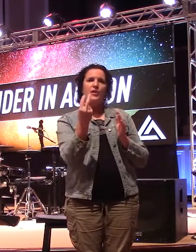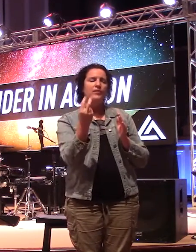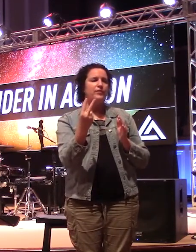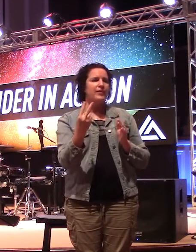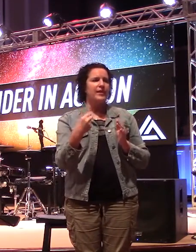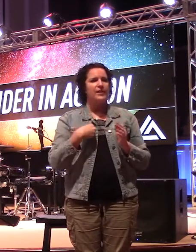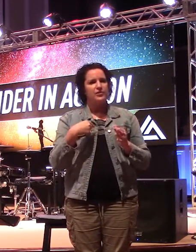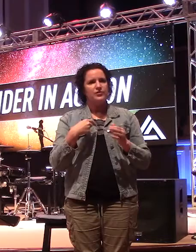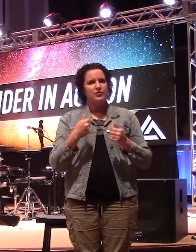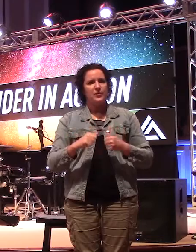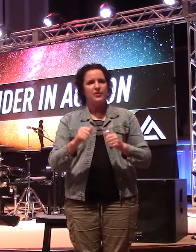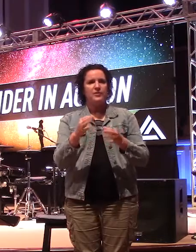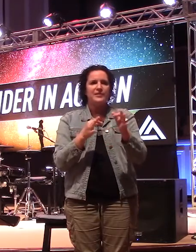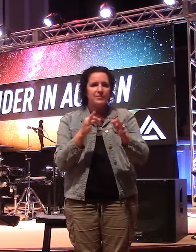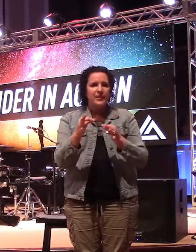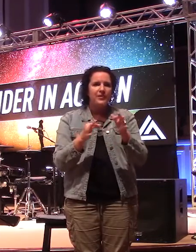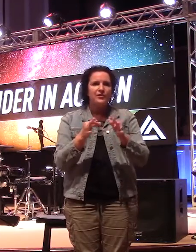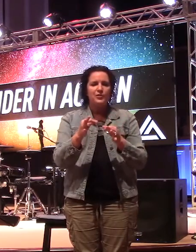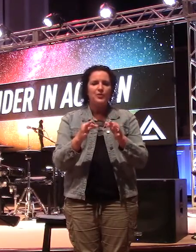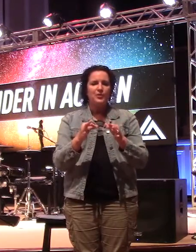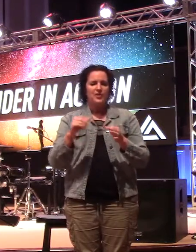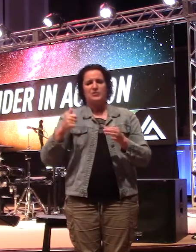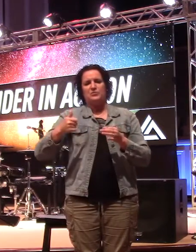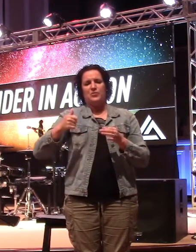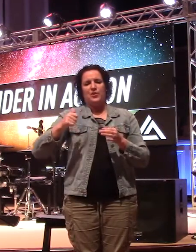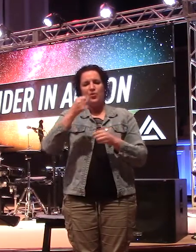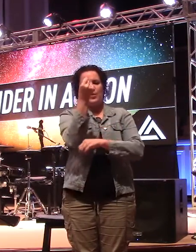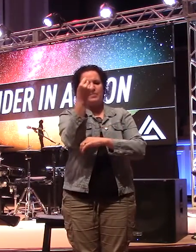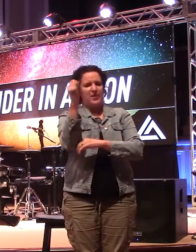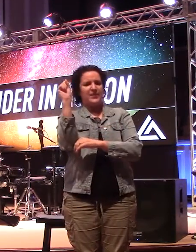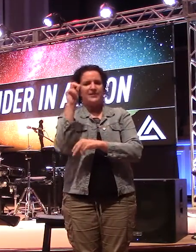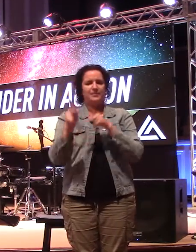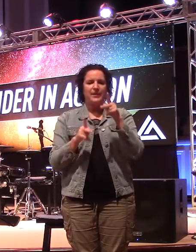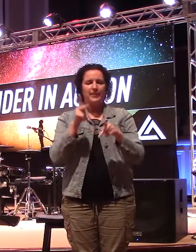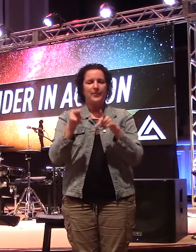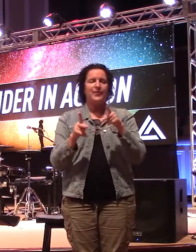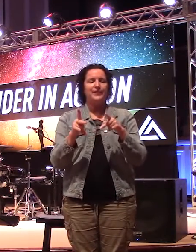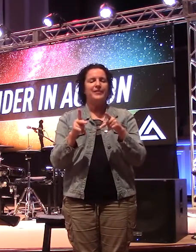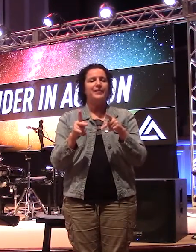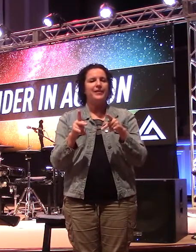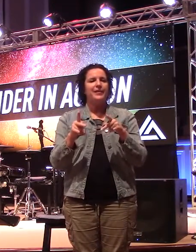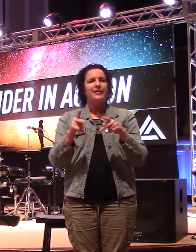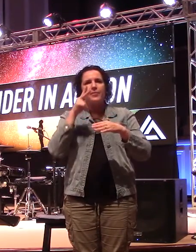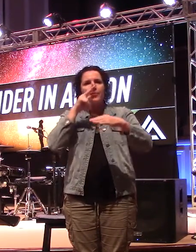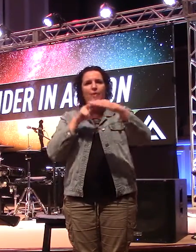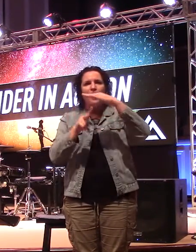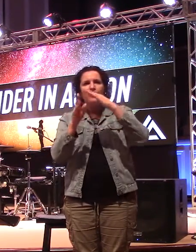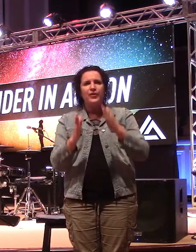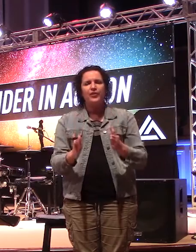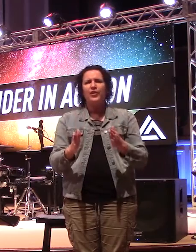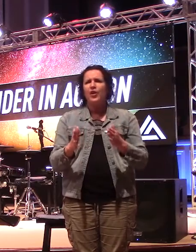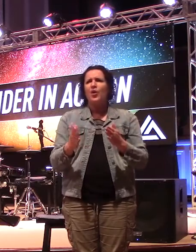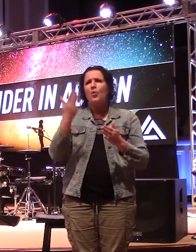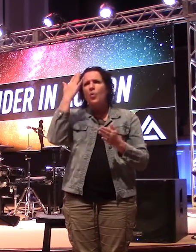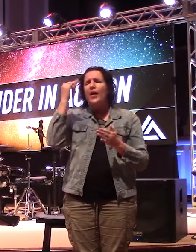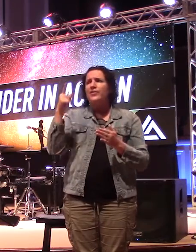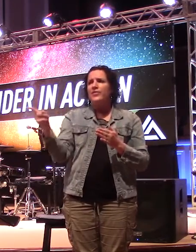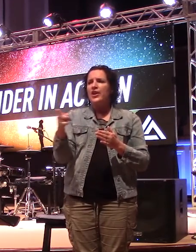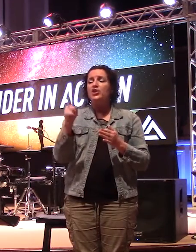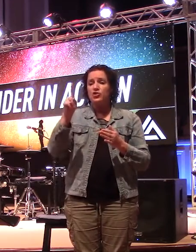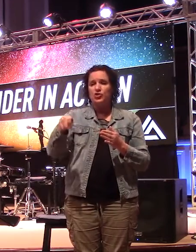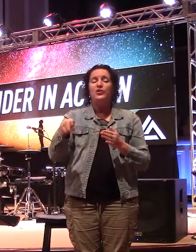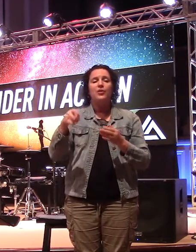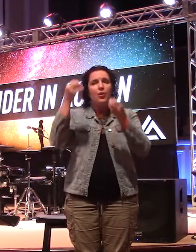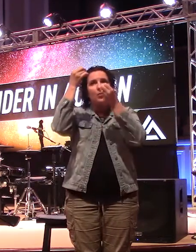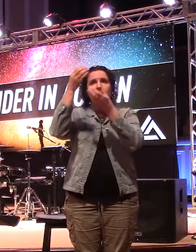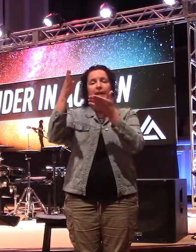these rebellious people, Isaiah the prophet, why they should obey God. He says this, it's